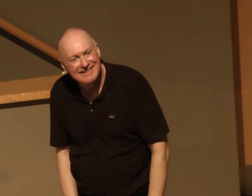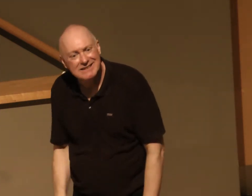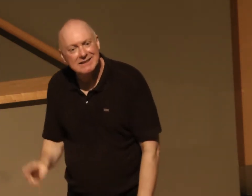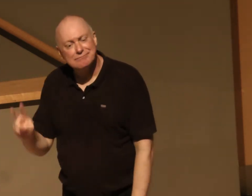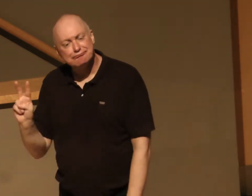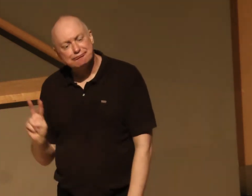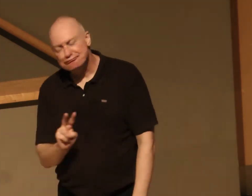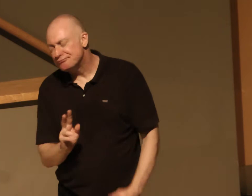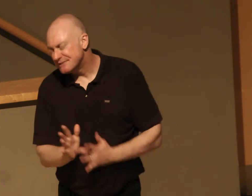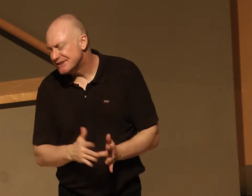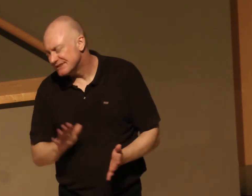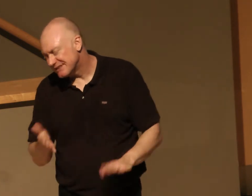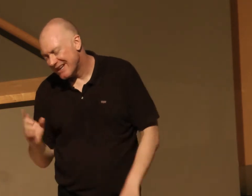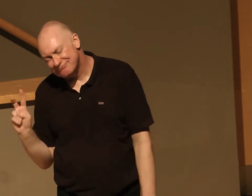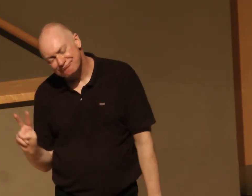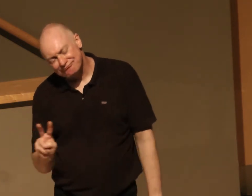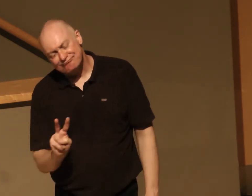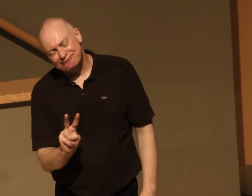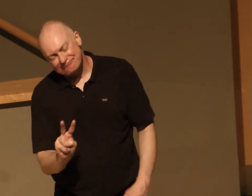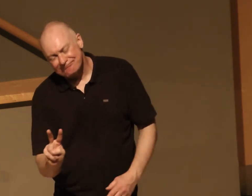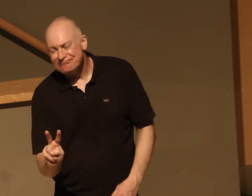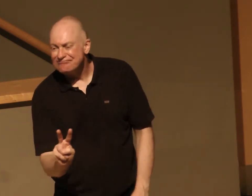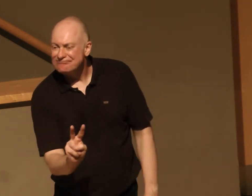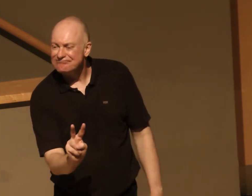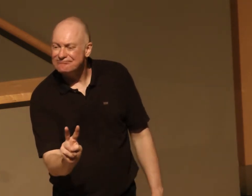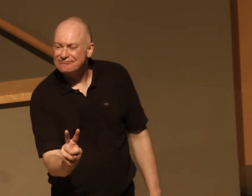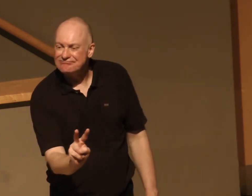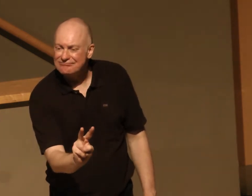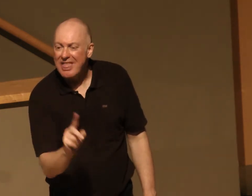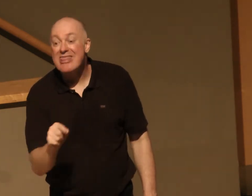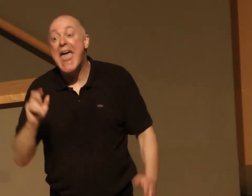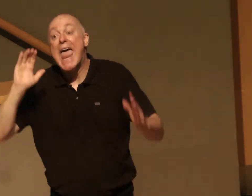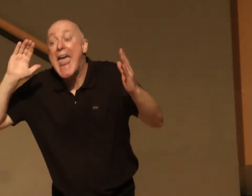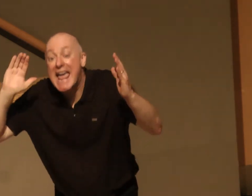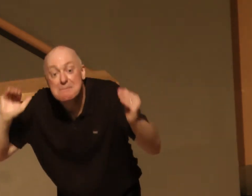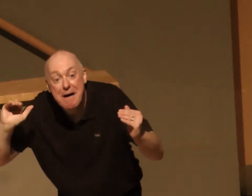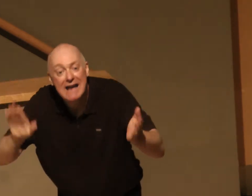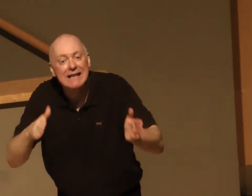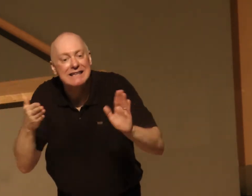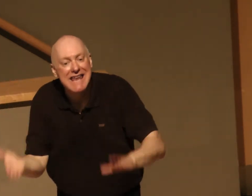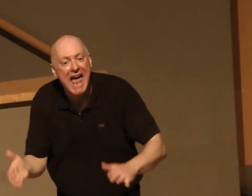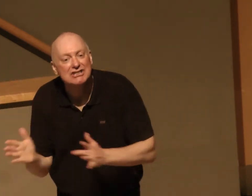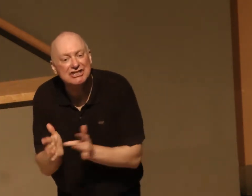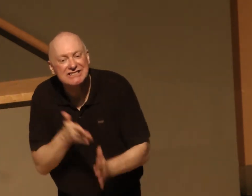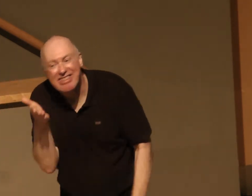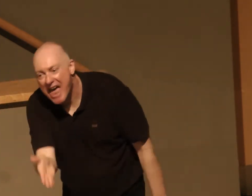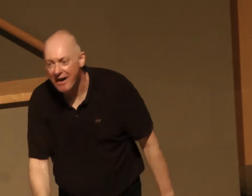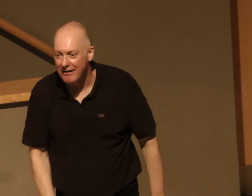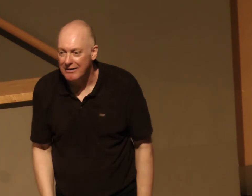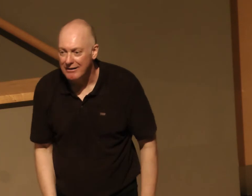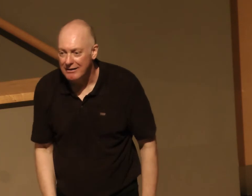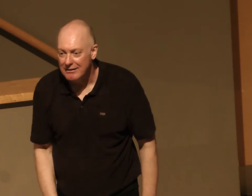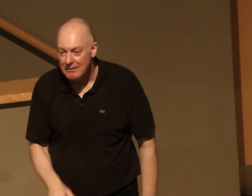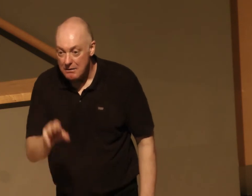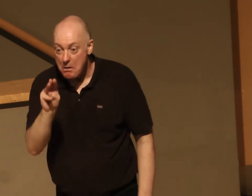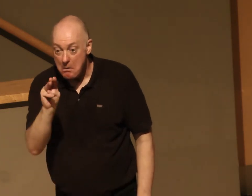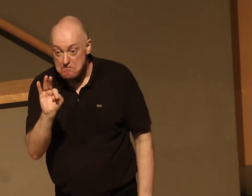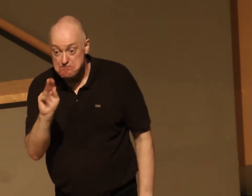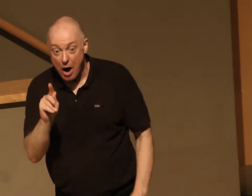They approach the tomb expecting a dead Jesus. And we know that because Mark's account tells us that they come